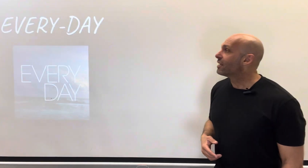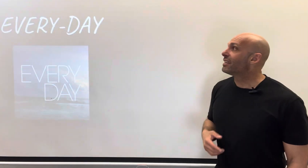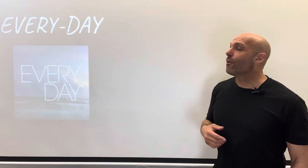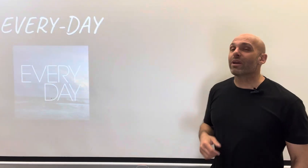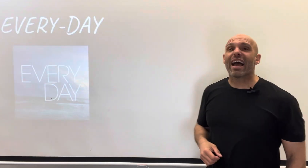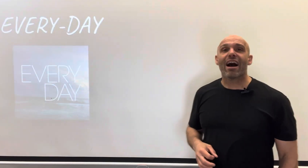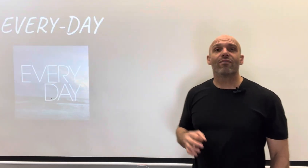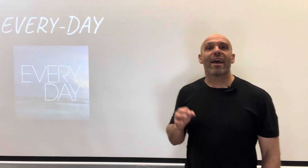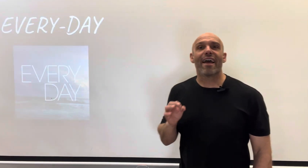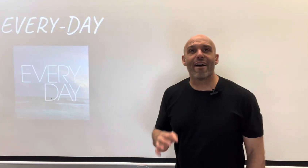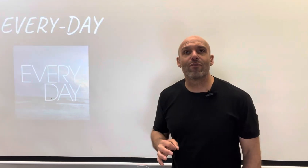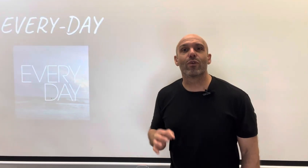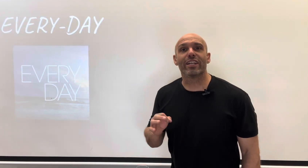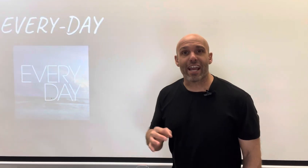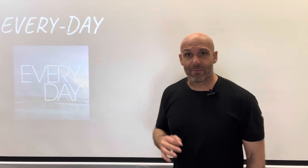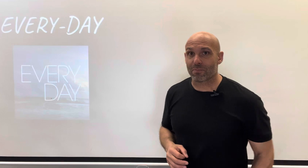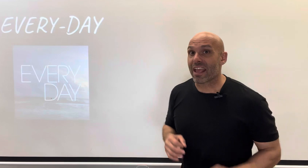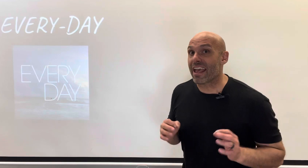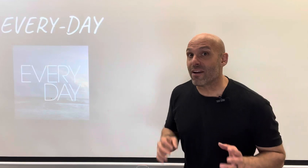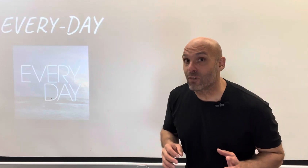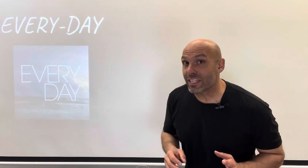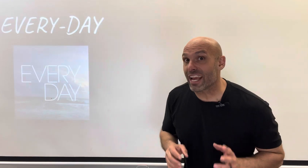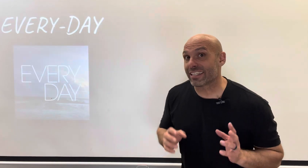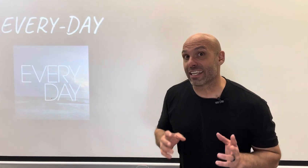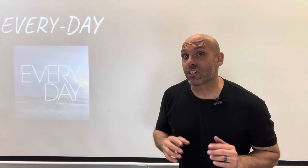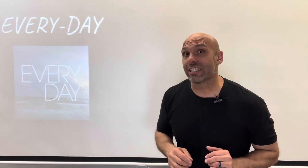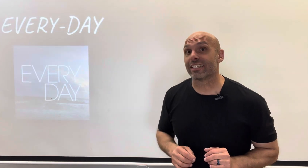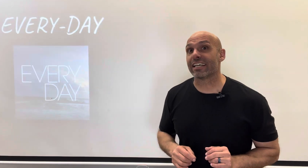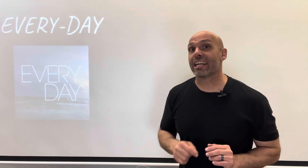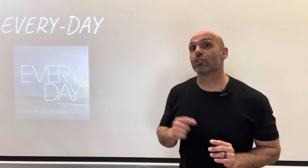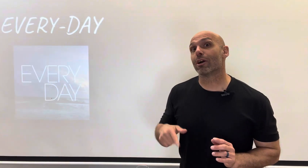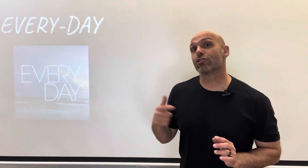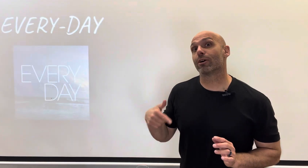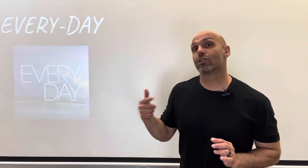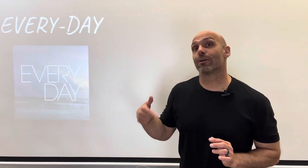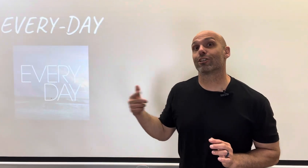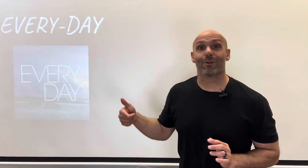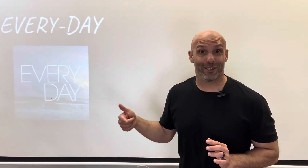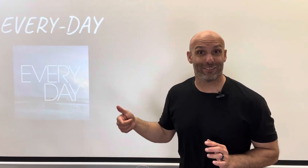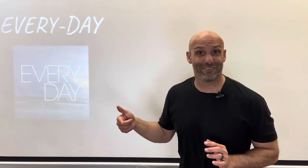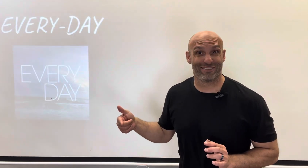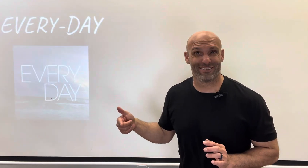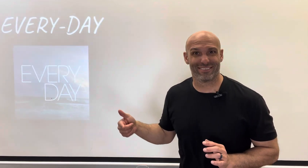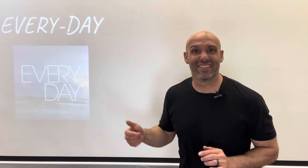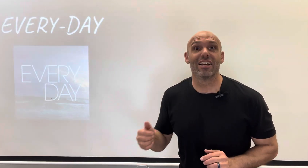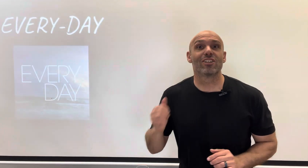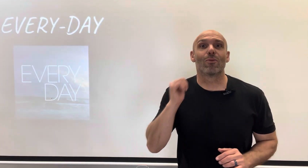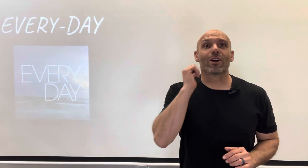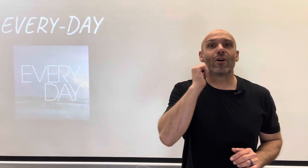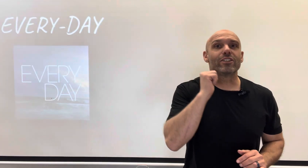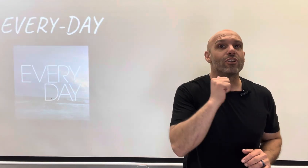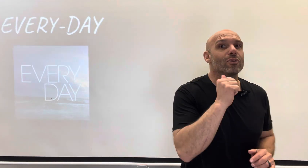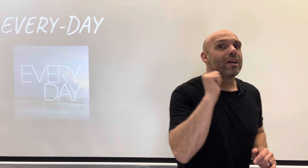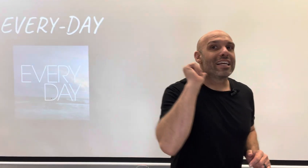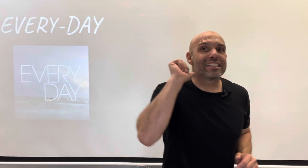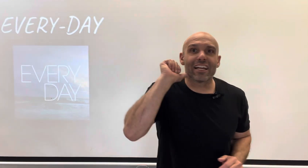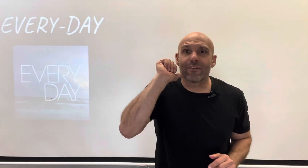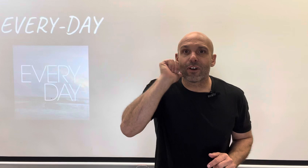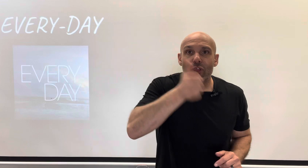Then we have every day. Every day essentially is the sign tomorrow, tomorrow, tomorrow, tomorrow. So we're going to, instead of